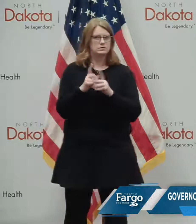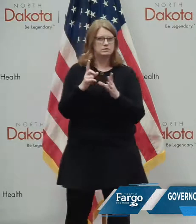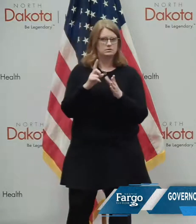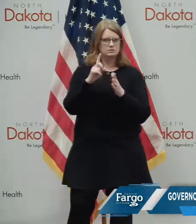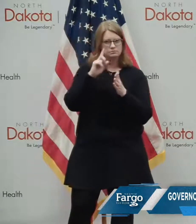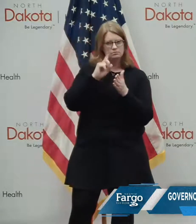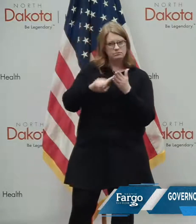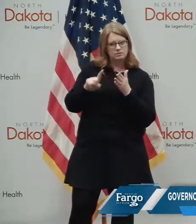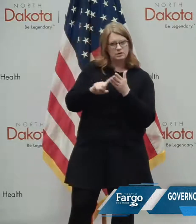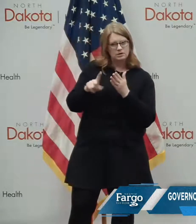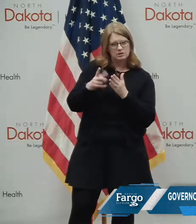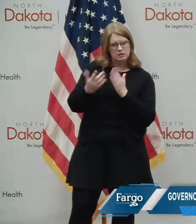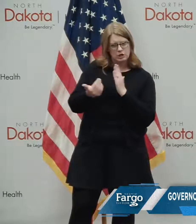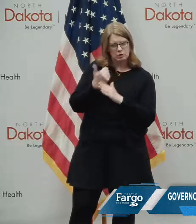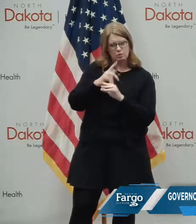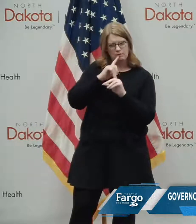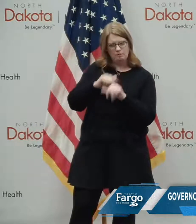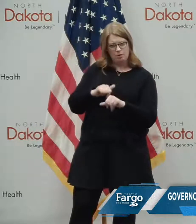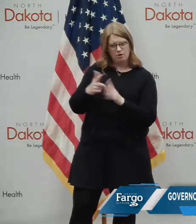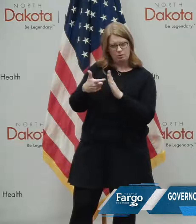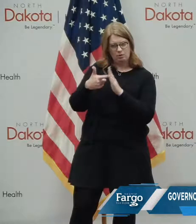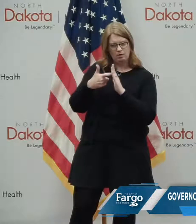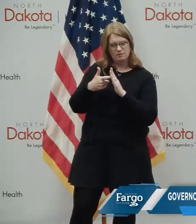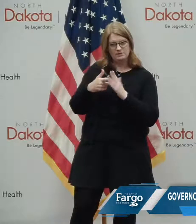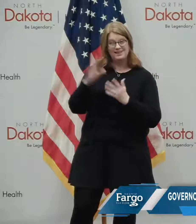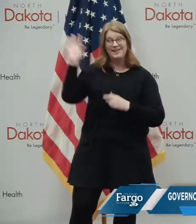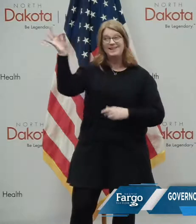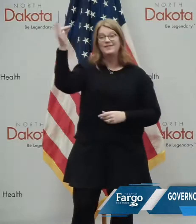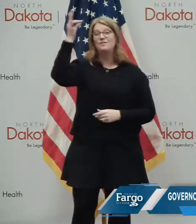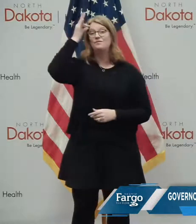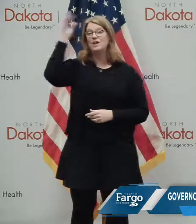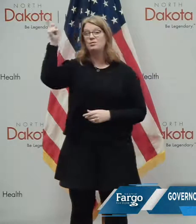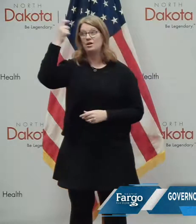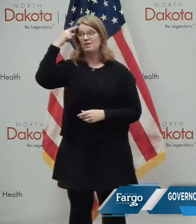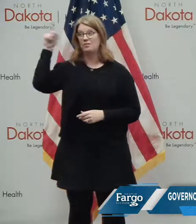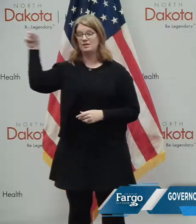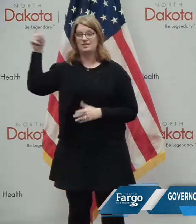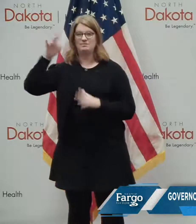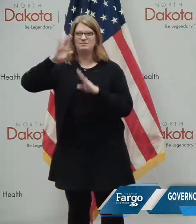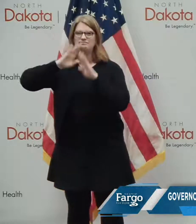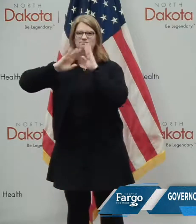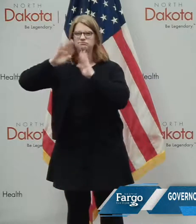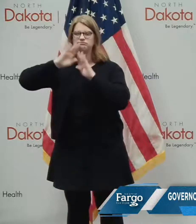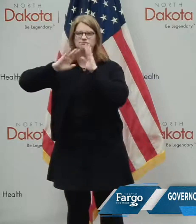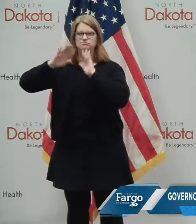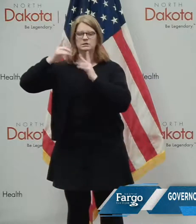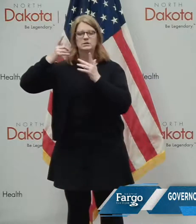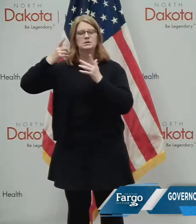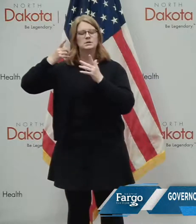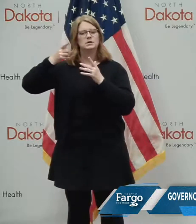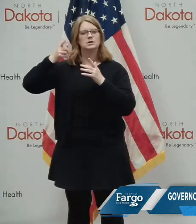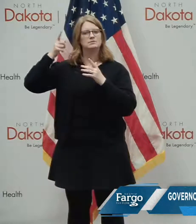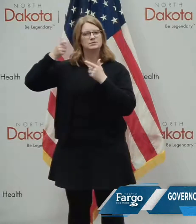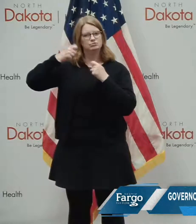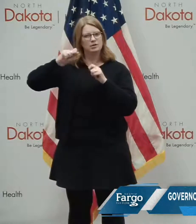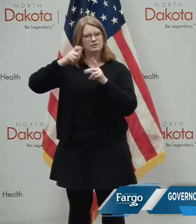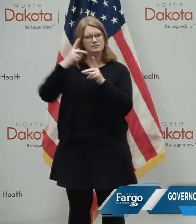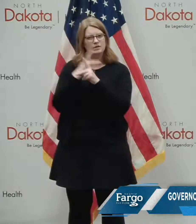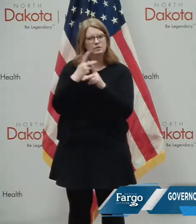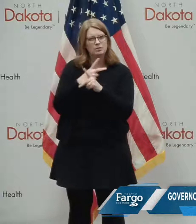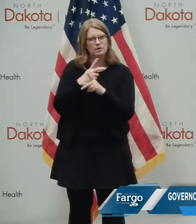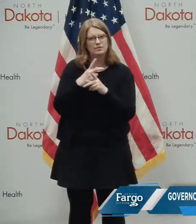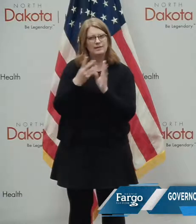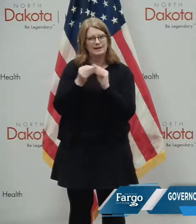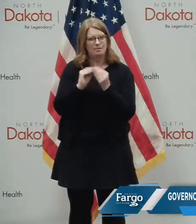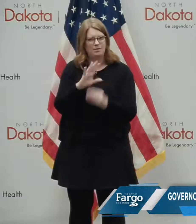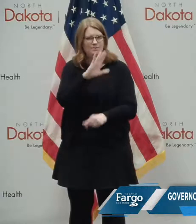requirements, because I know that the federal government has had some frustration as well, as they've been trying to nail down hospital capacity